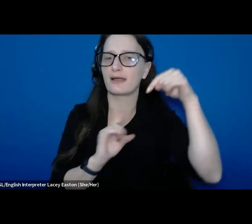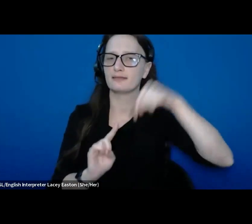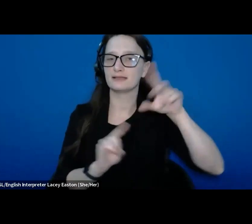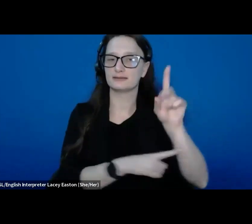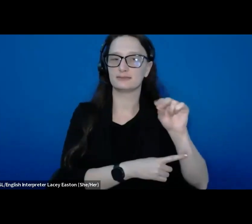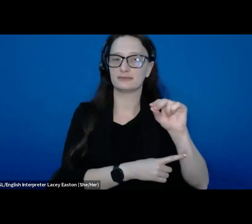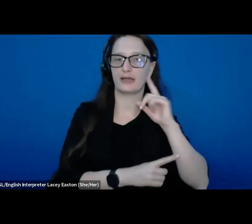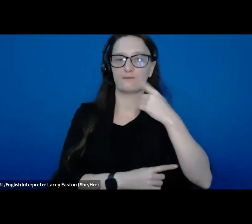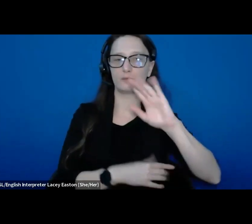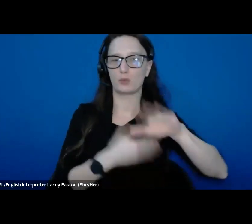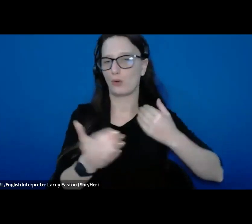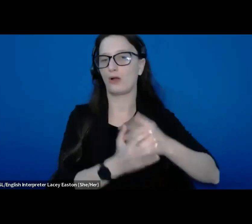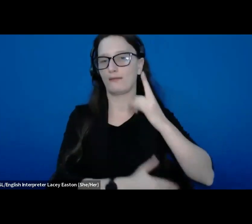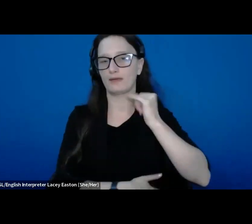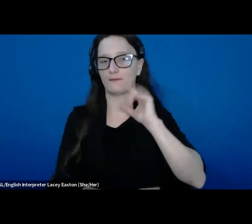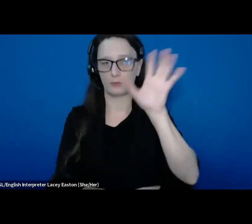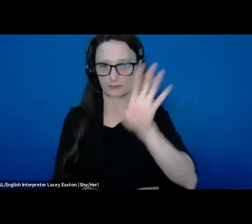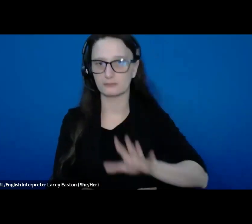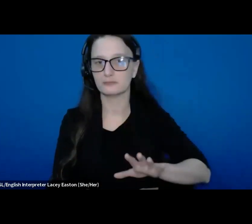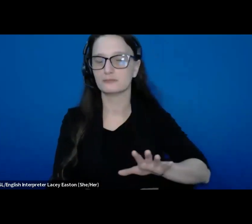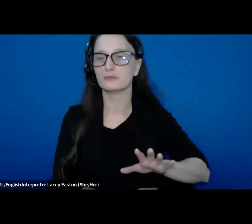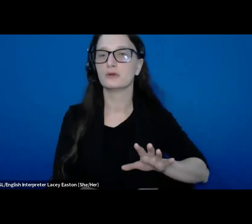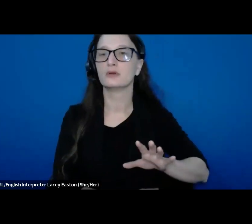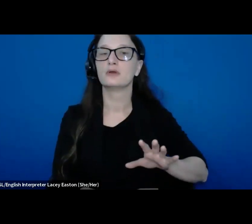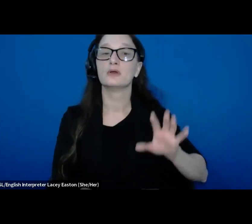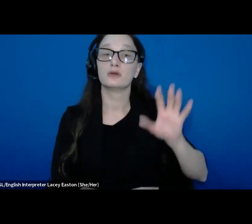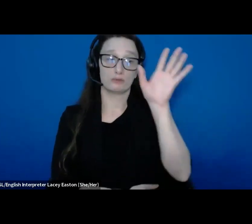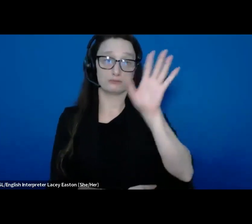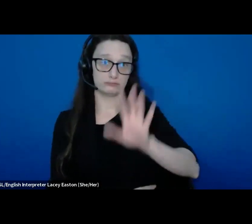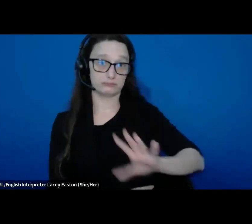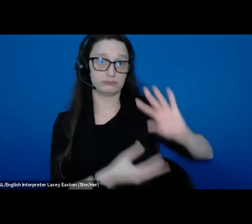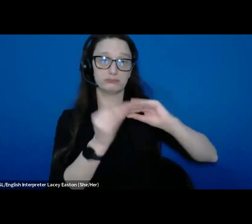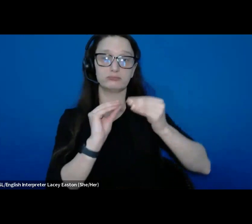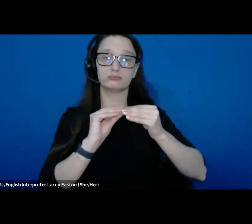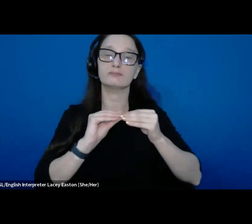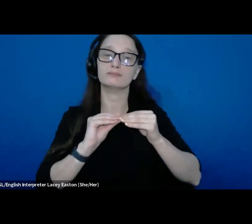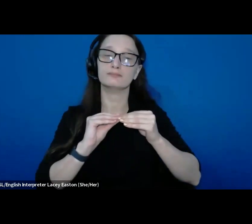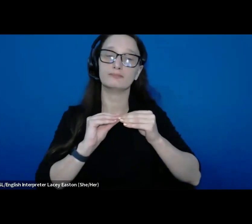for all of the state. Statewide, the numbers were there were